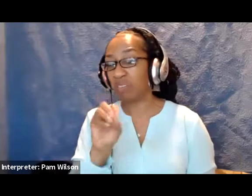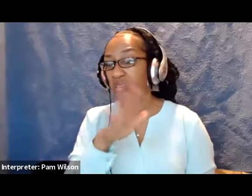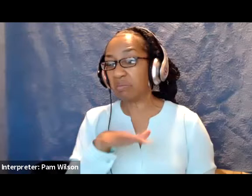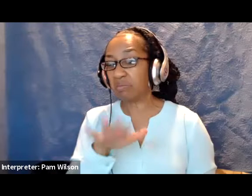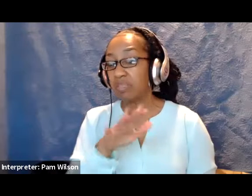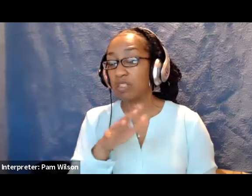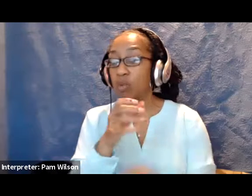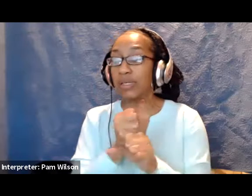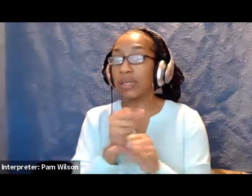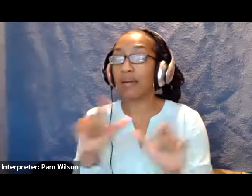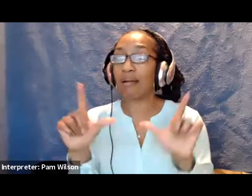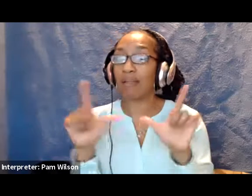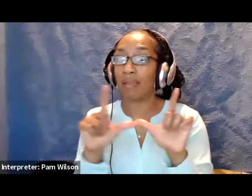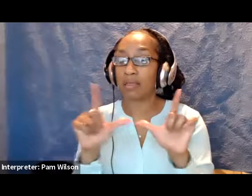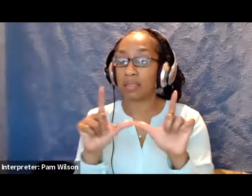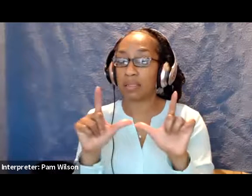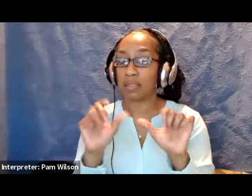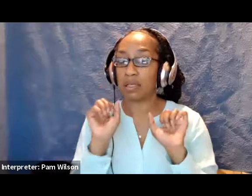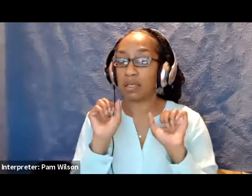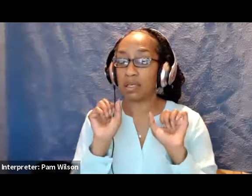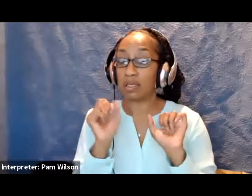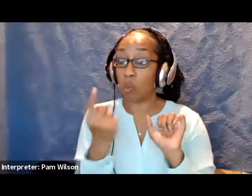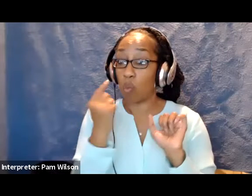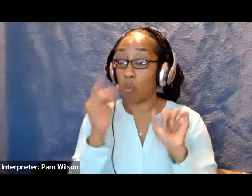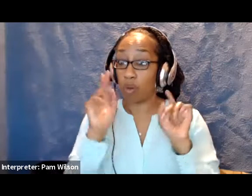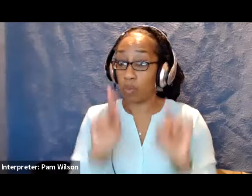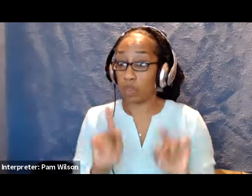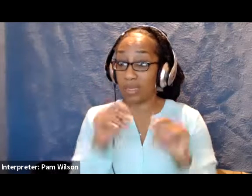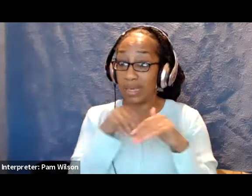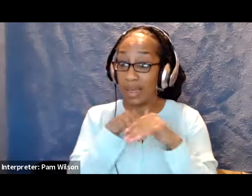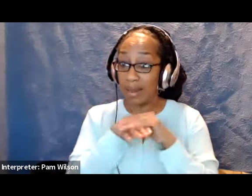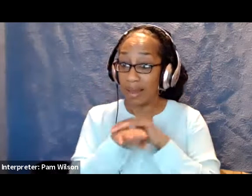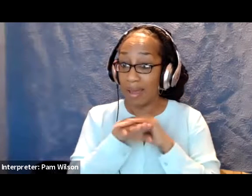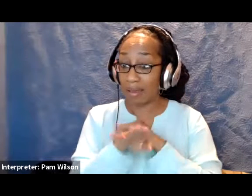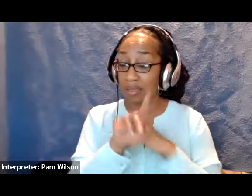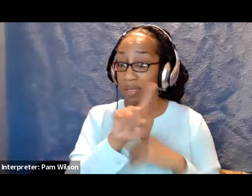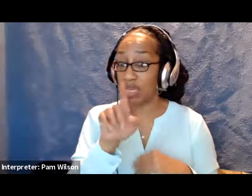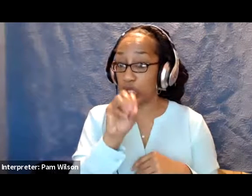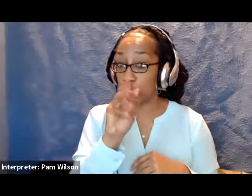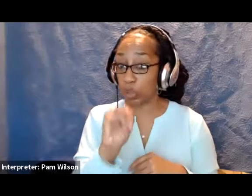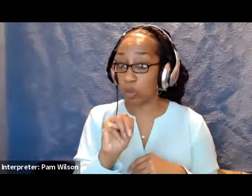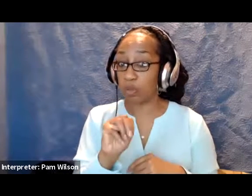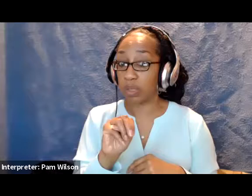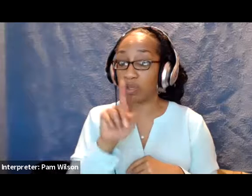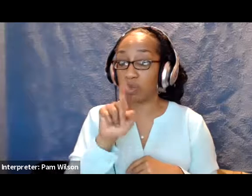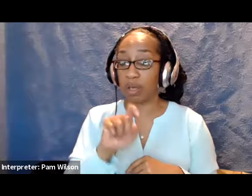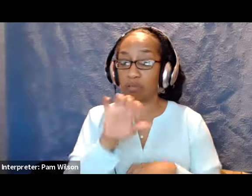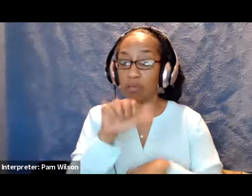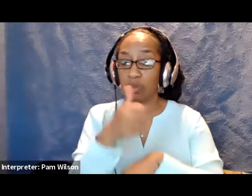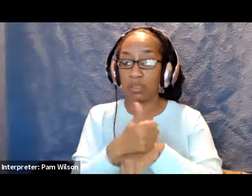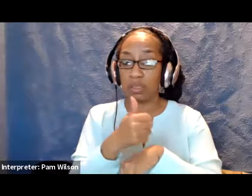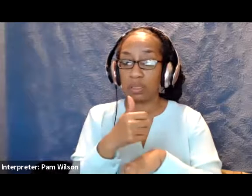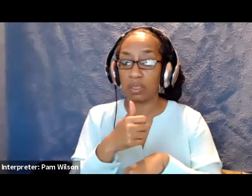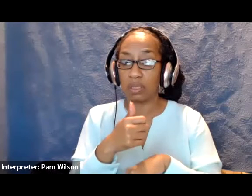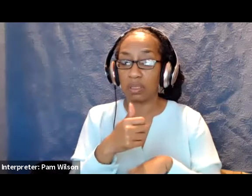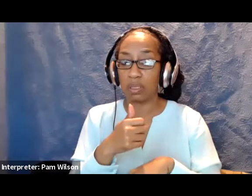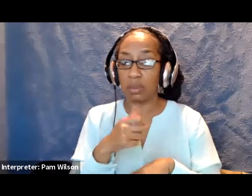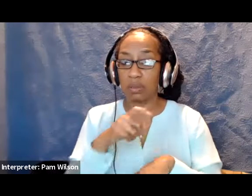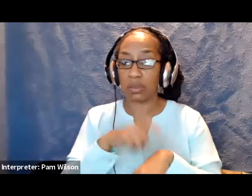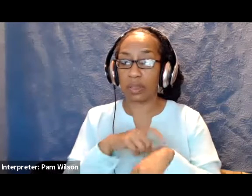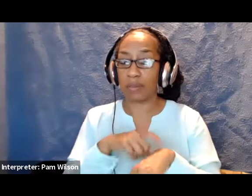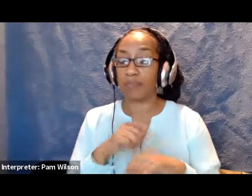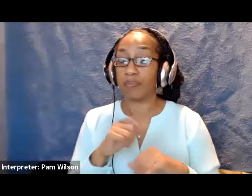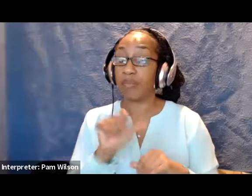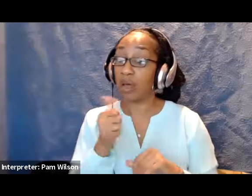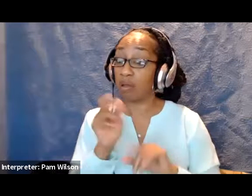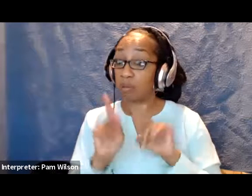one person, to access Zoom at a time, all right? So other people can